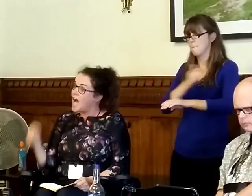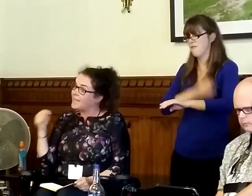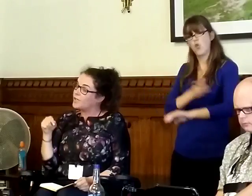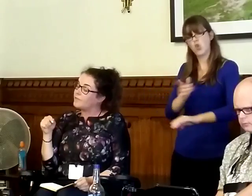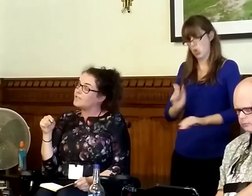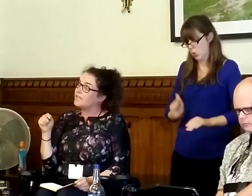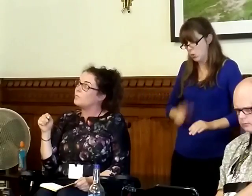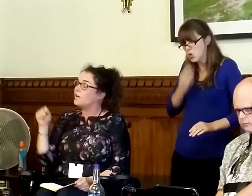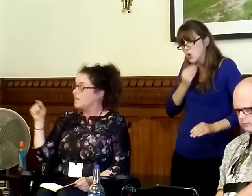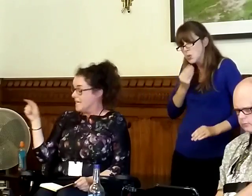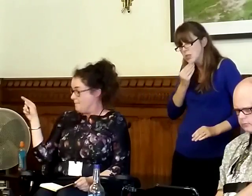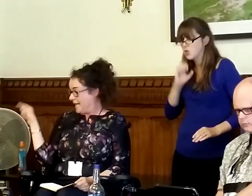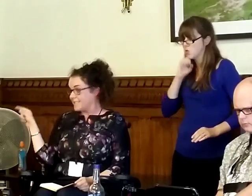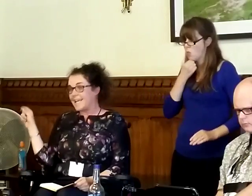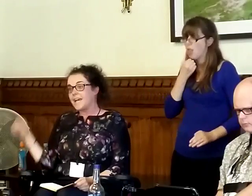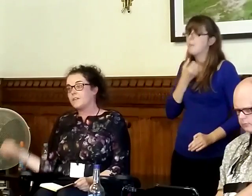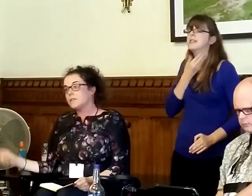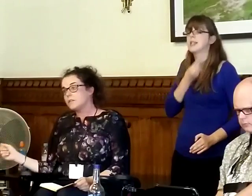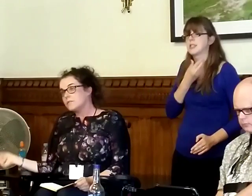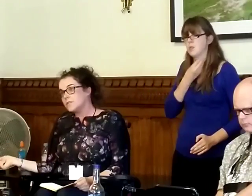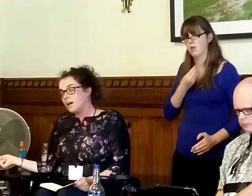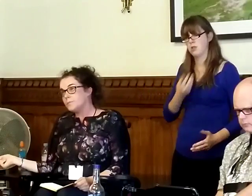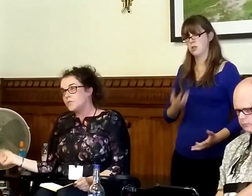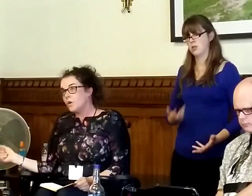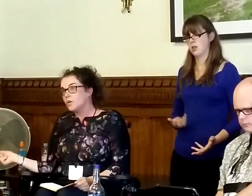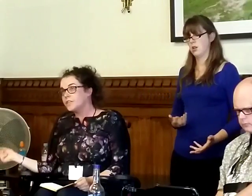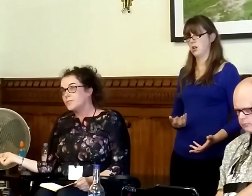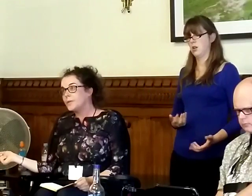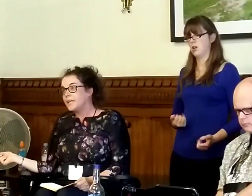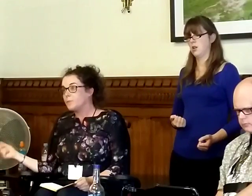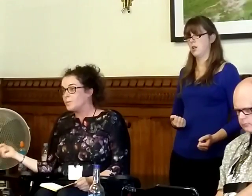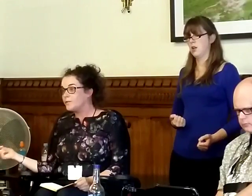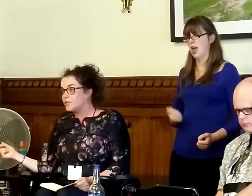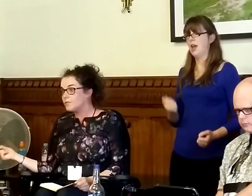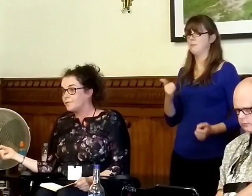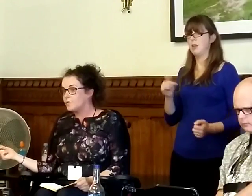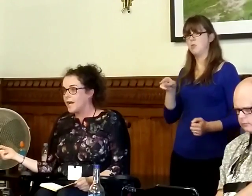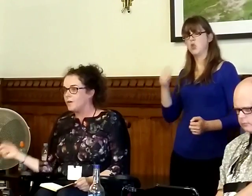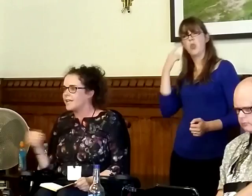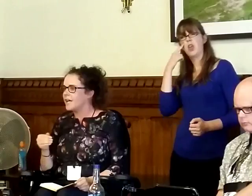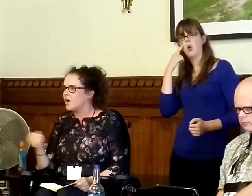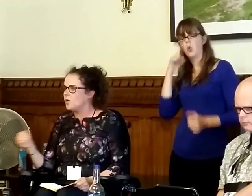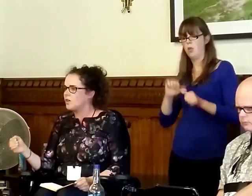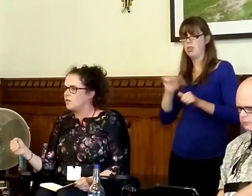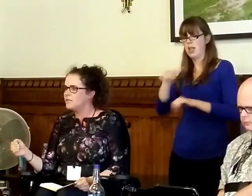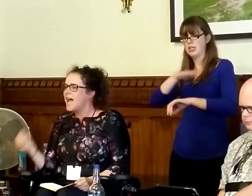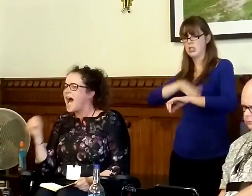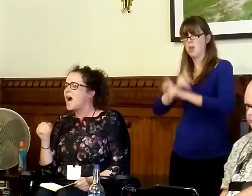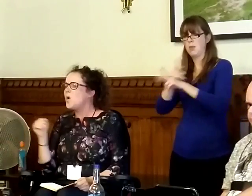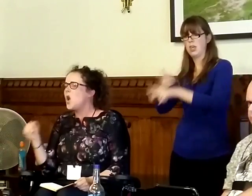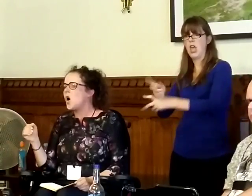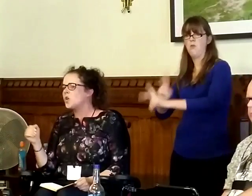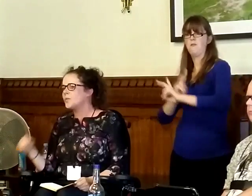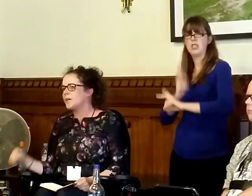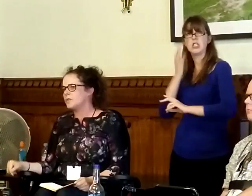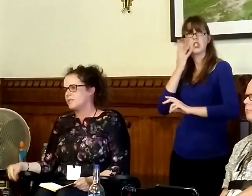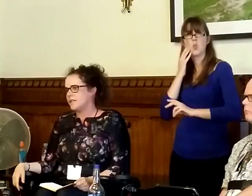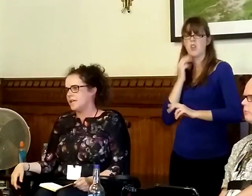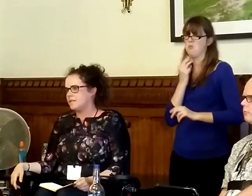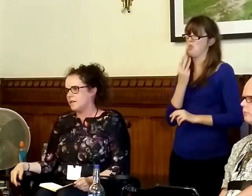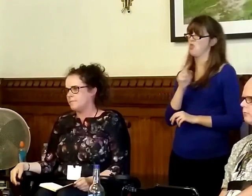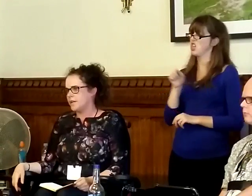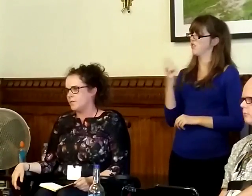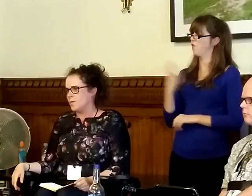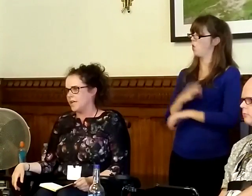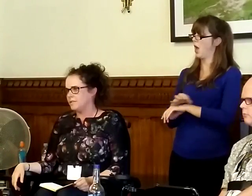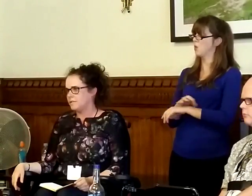to the loo. And you're going to have to think, well, my next care time's not going to be probably for 3 or 4 hours. Can I hold on? How long do I want